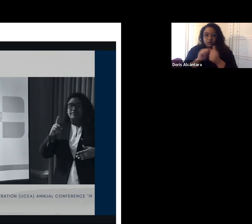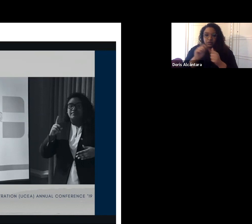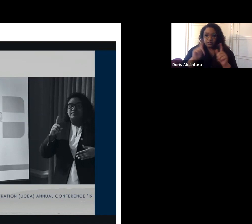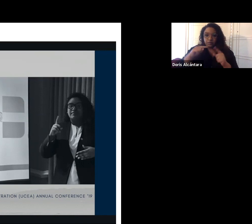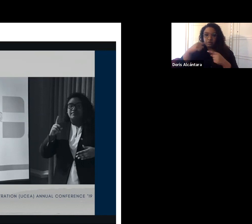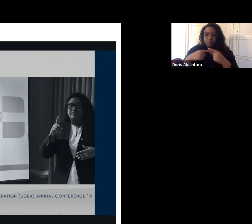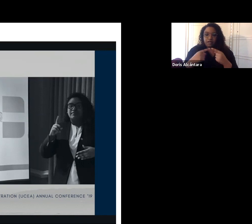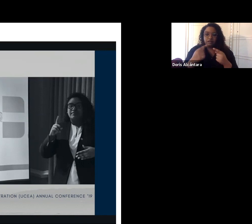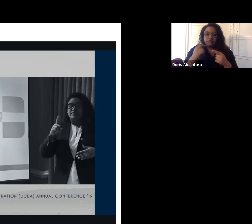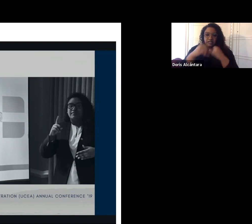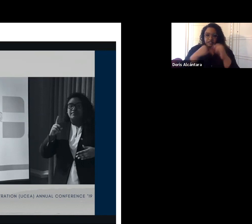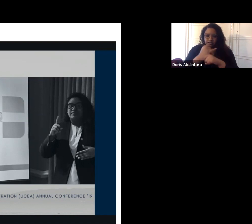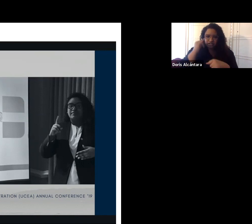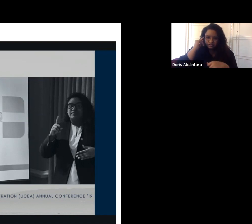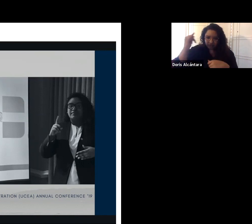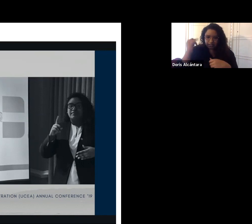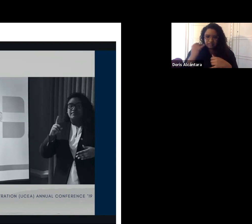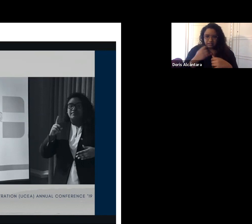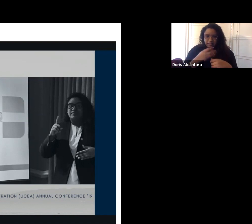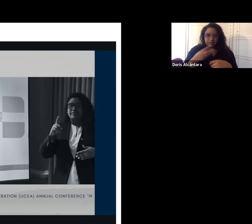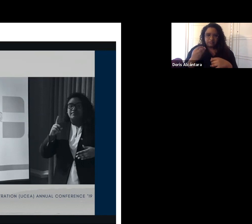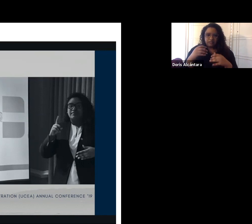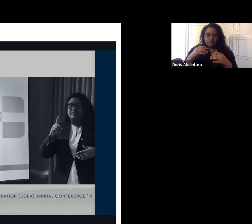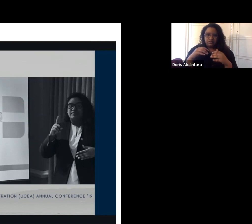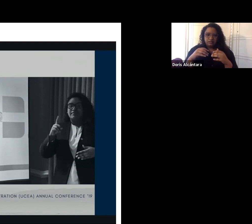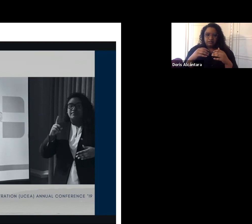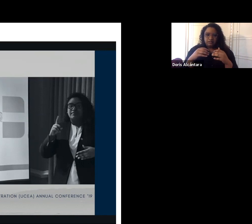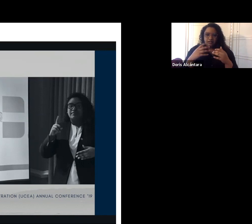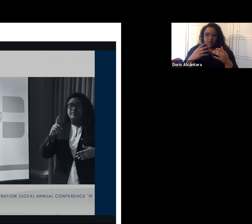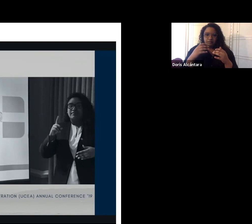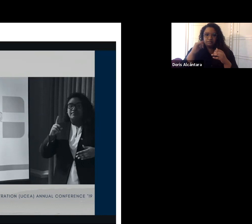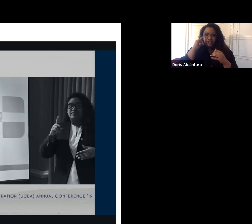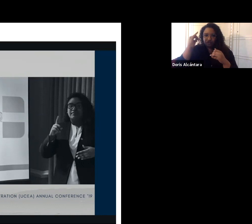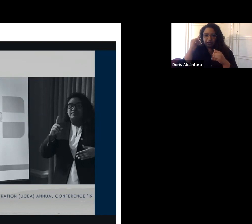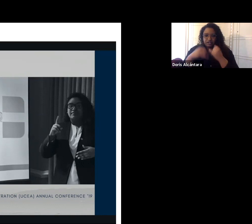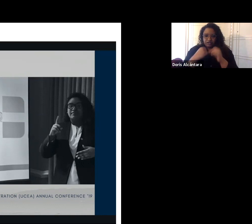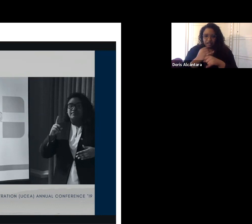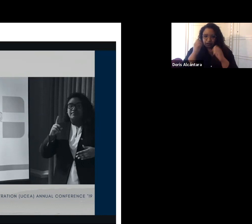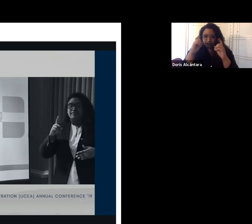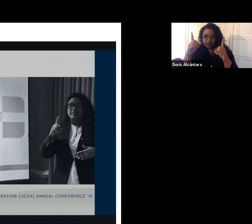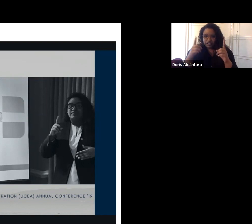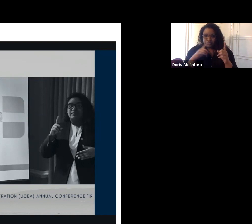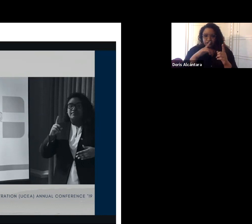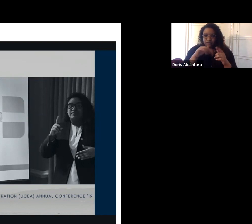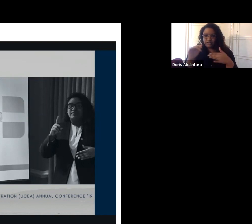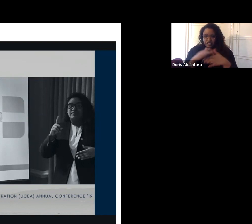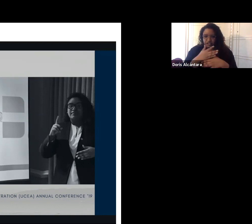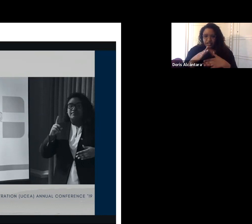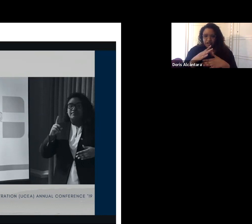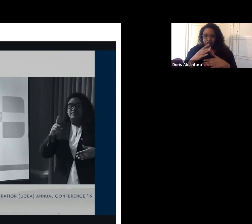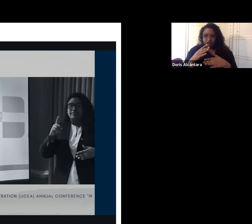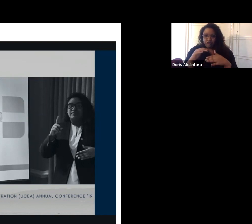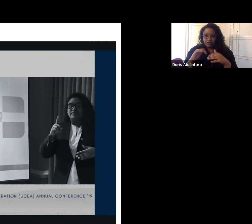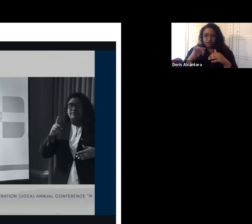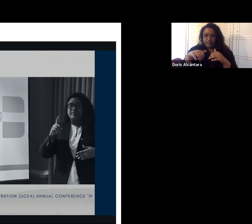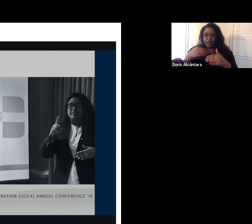chance to socialize and network with people in international development I mean, can you